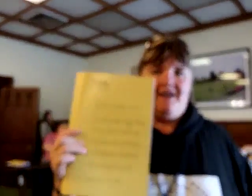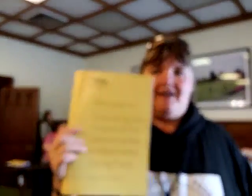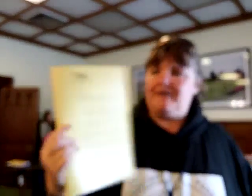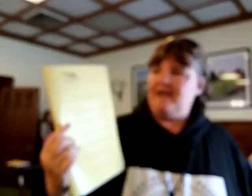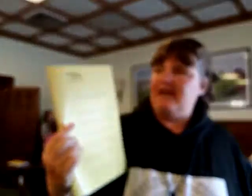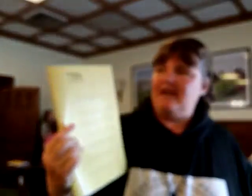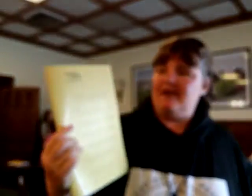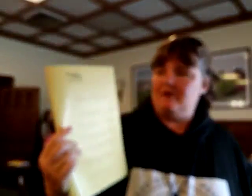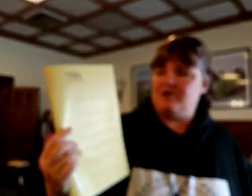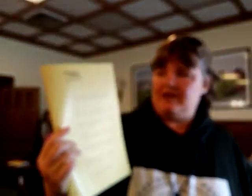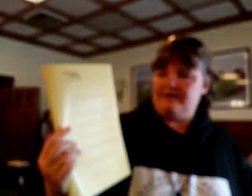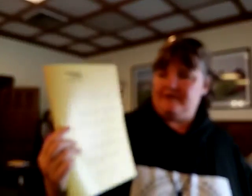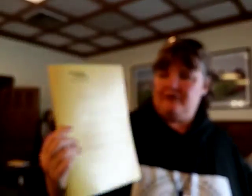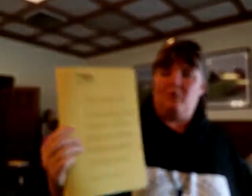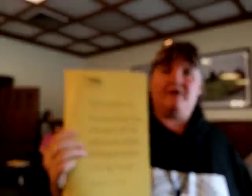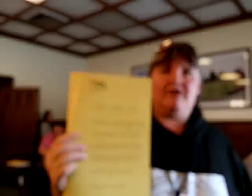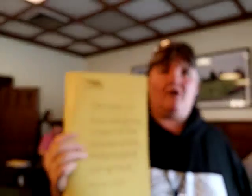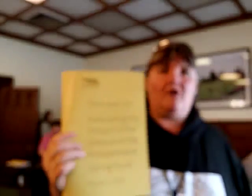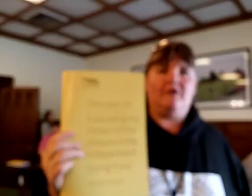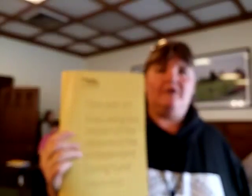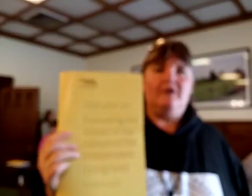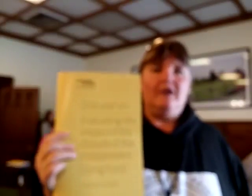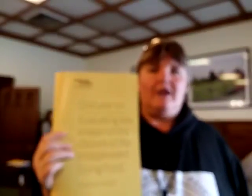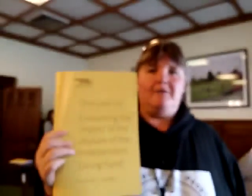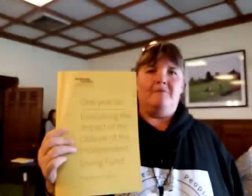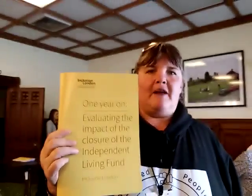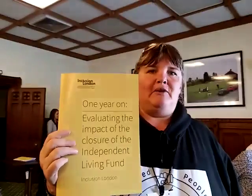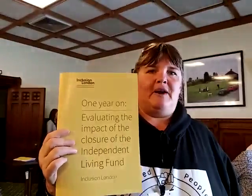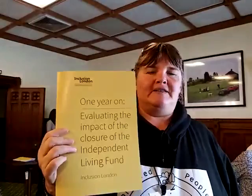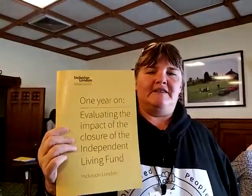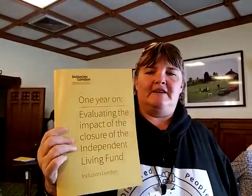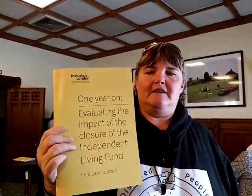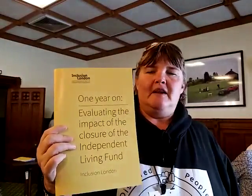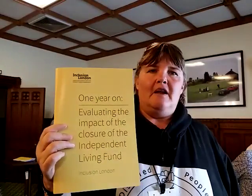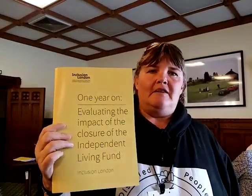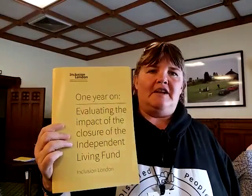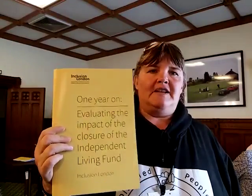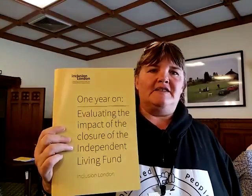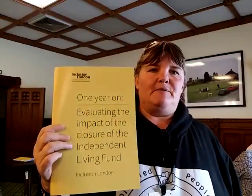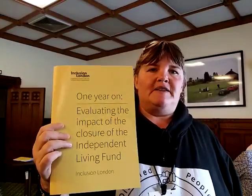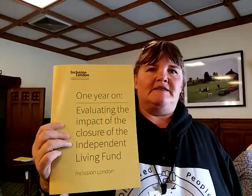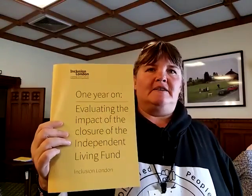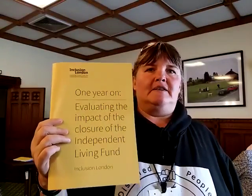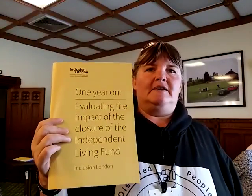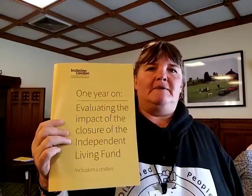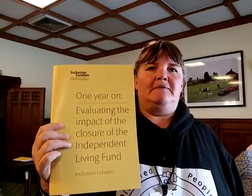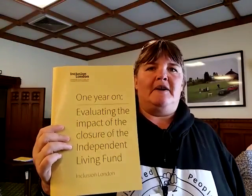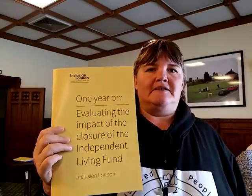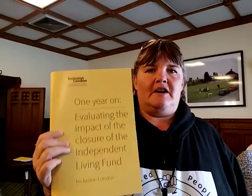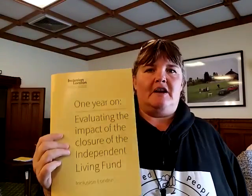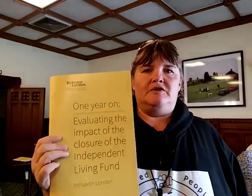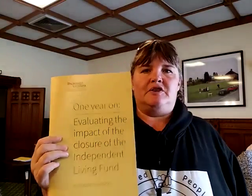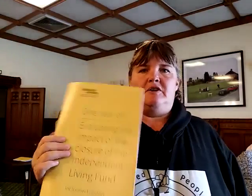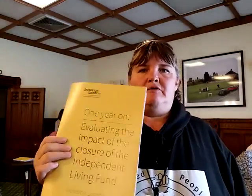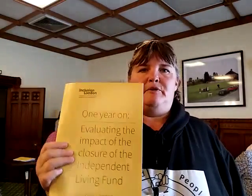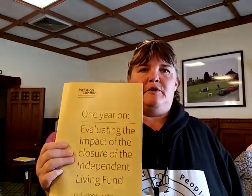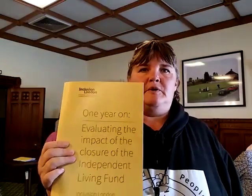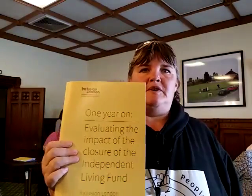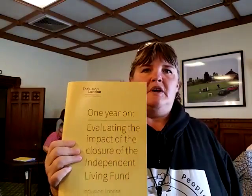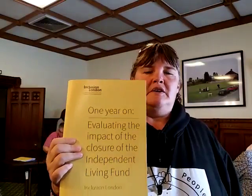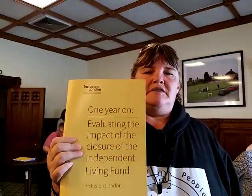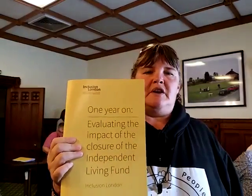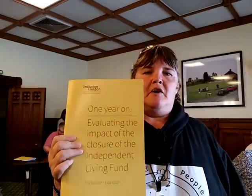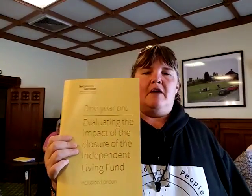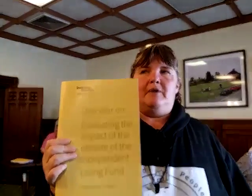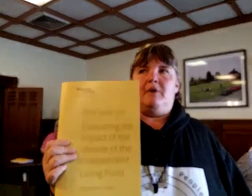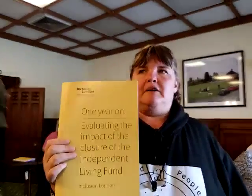This? Yep. The InclusionLondon, 1 year on, evaluating the independent living fund closure